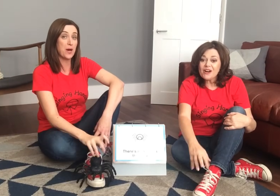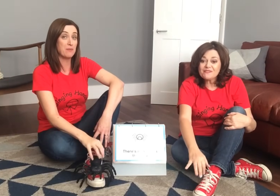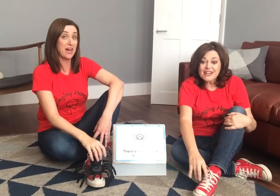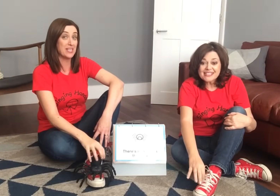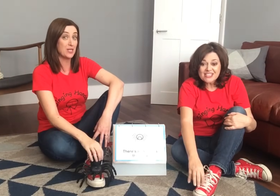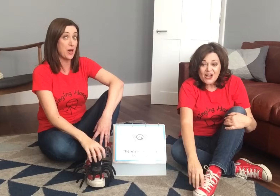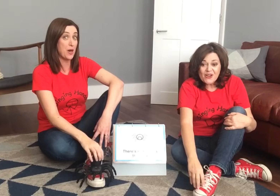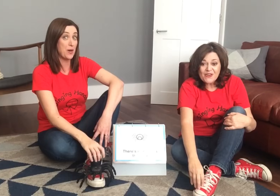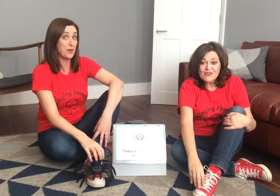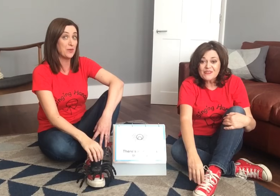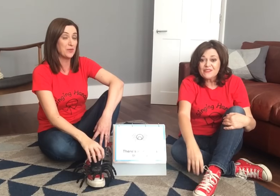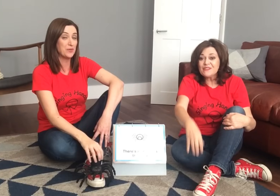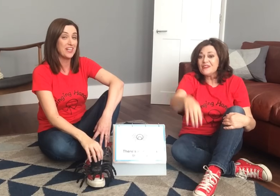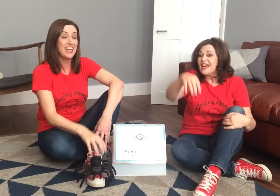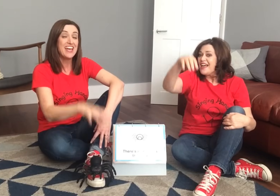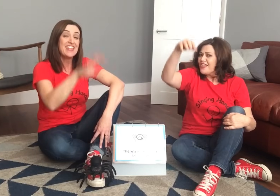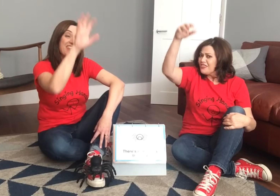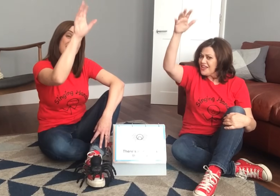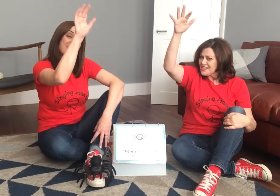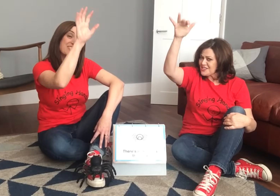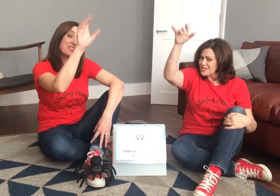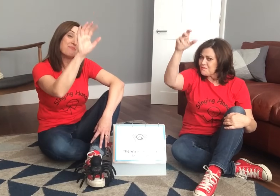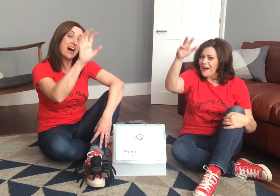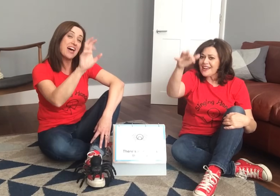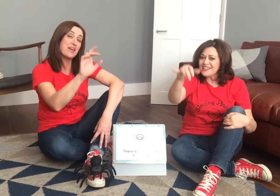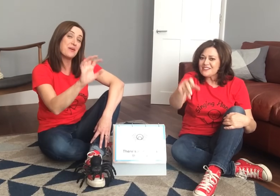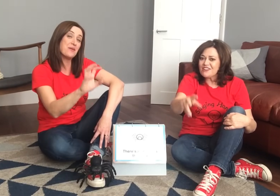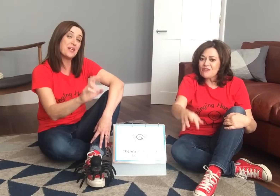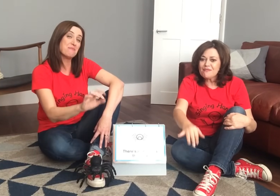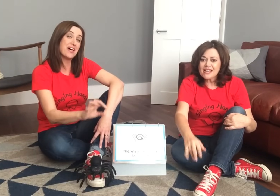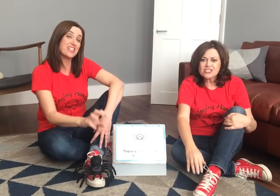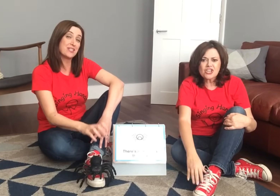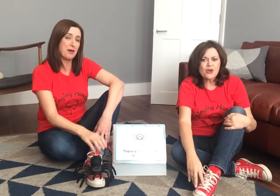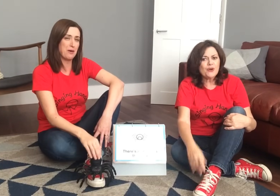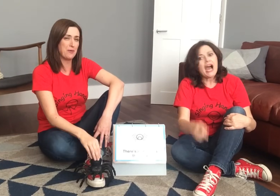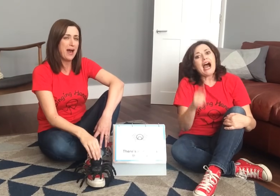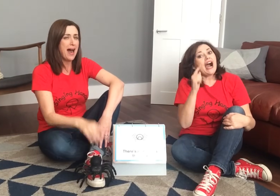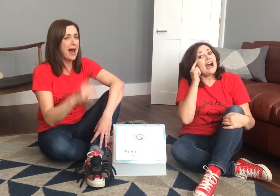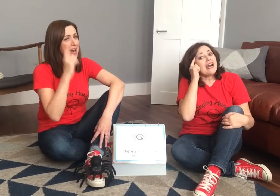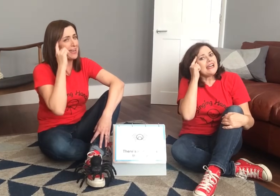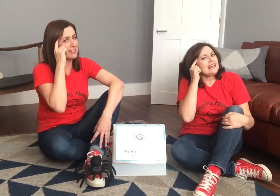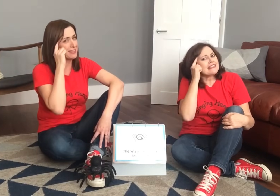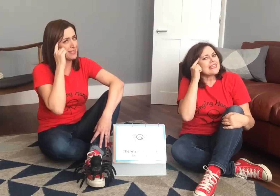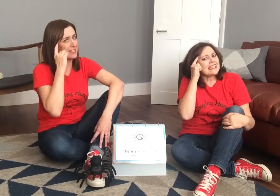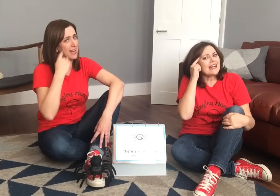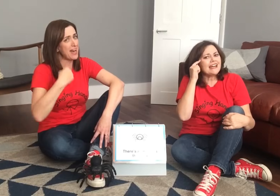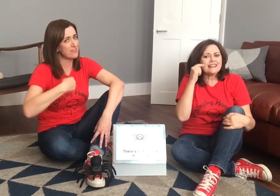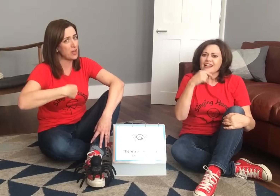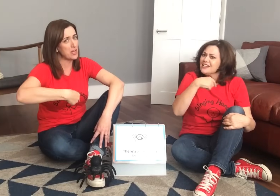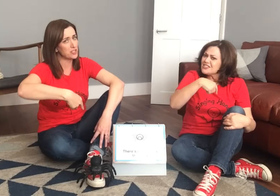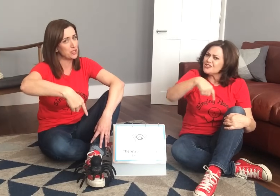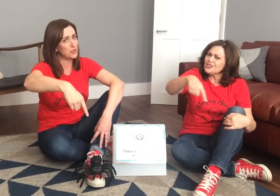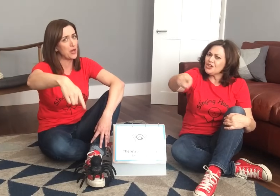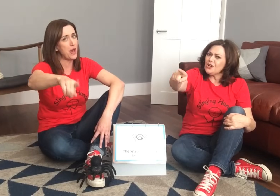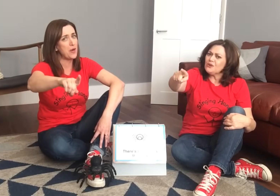on my toe. There's a spider on my toe. I think I've got to go.